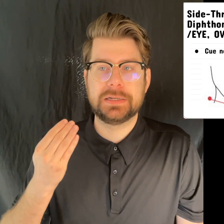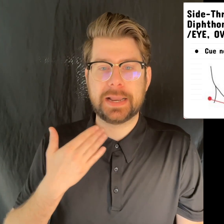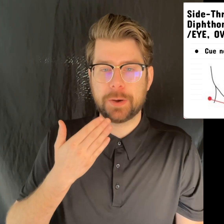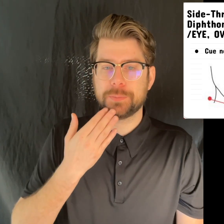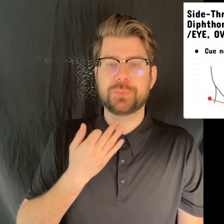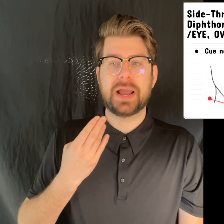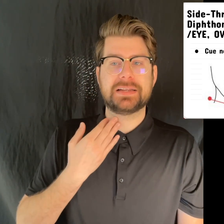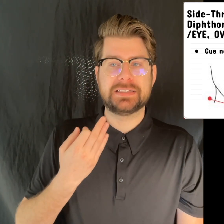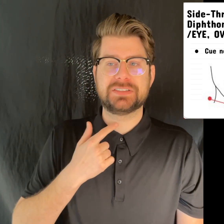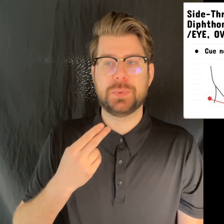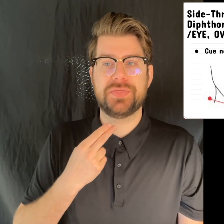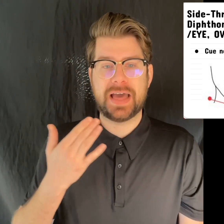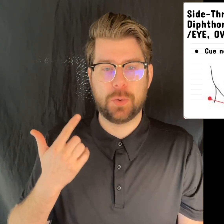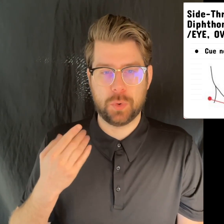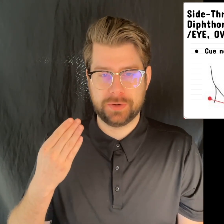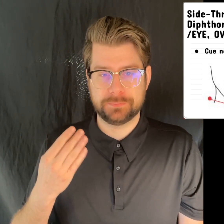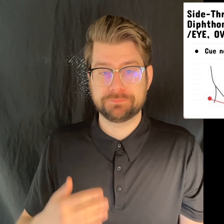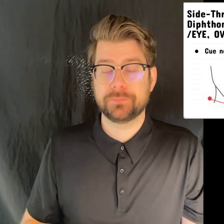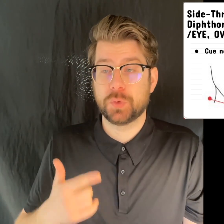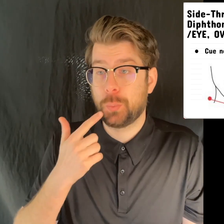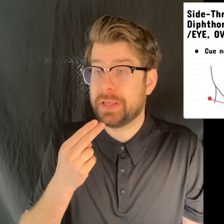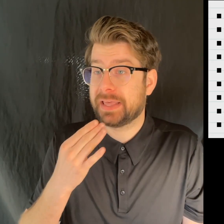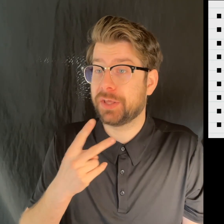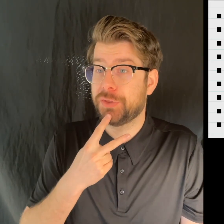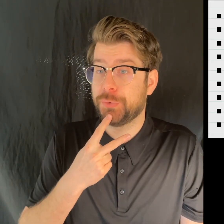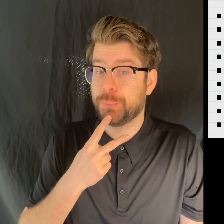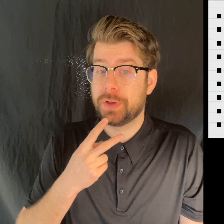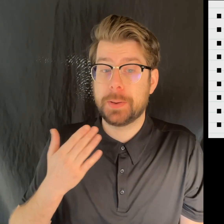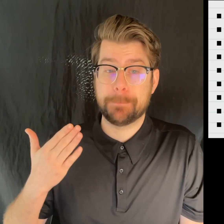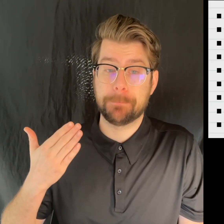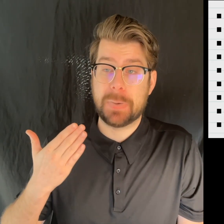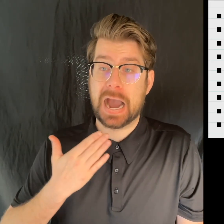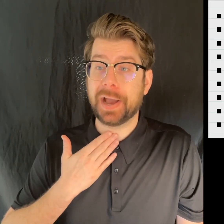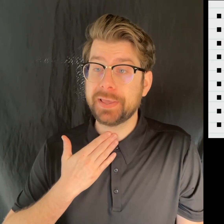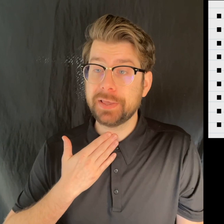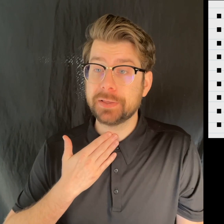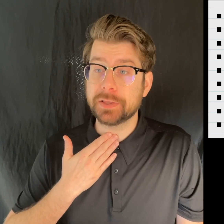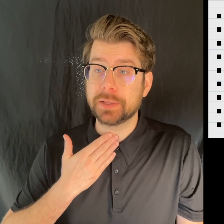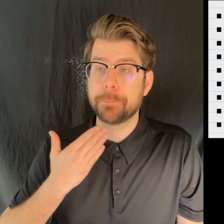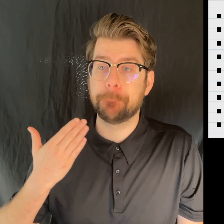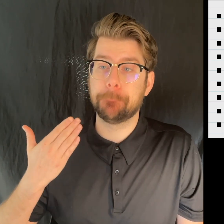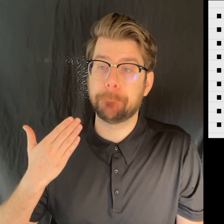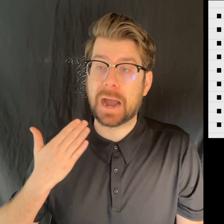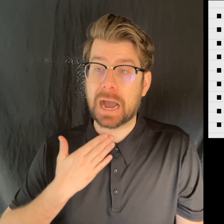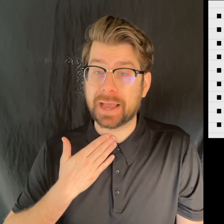Now to practice with that one. We can cue my,